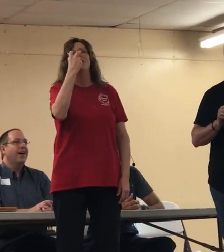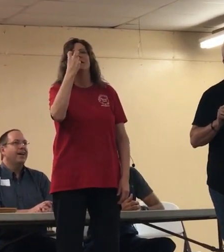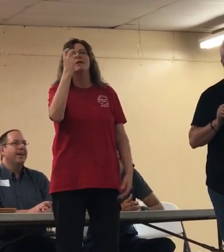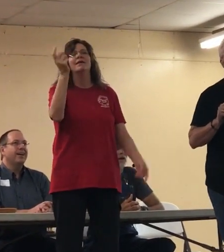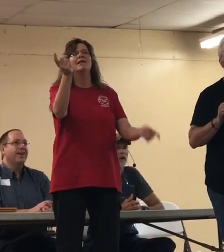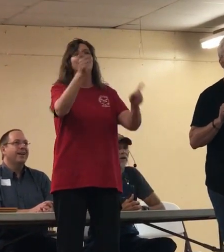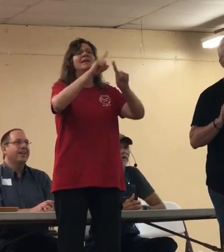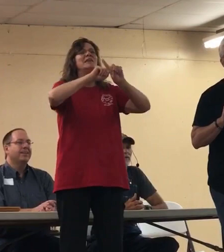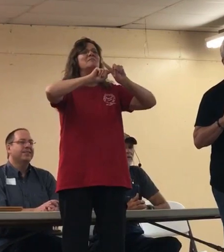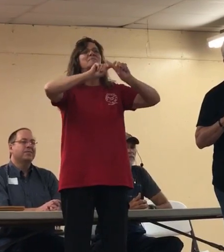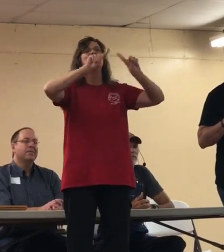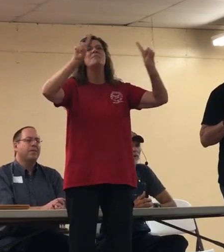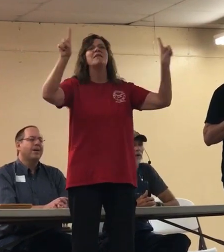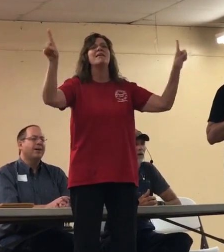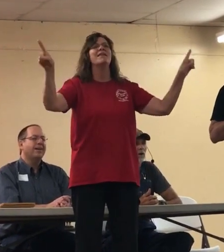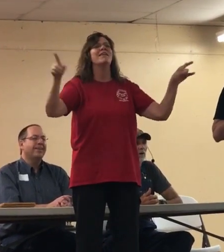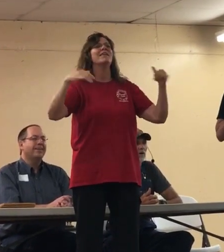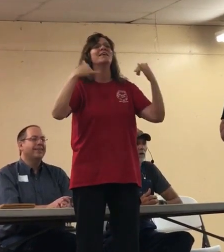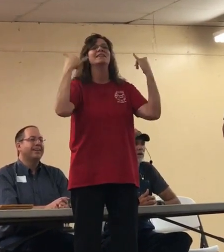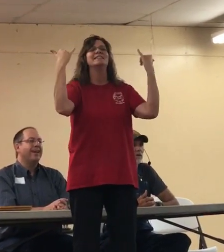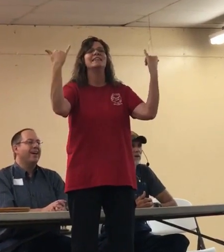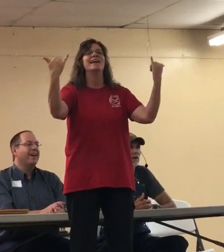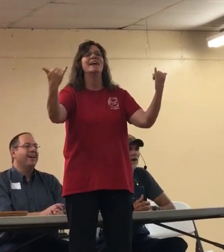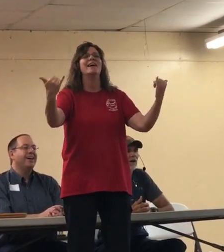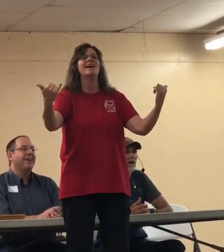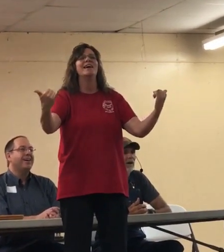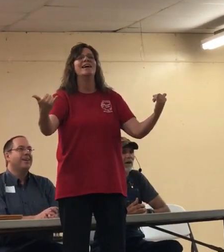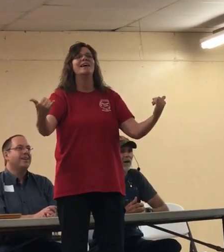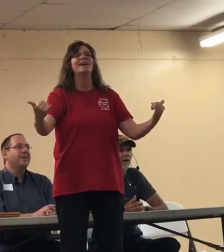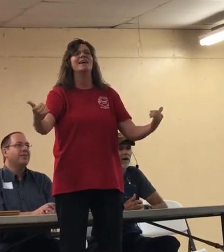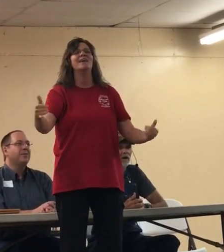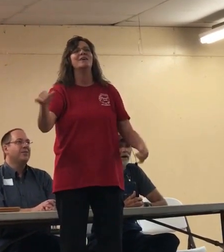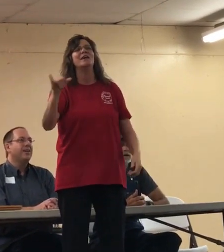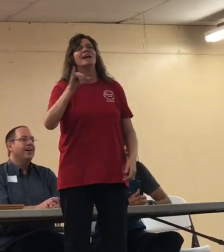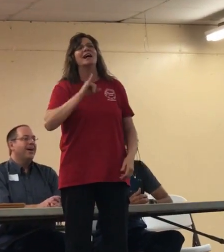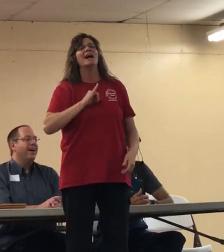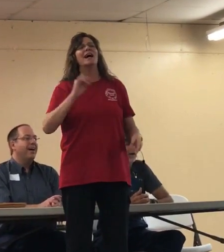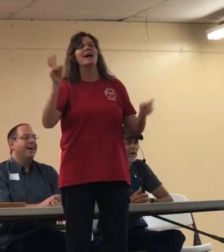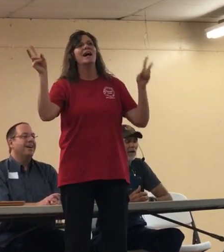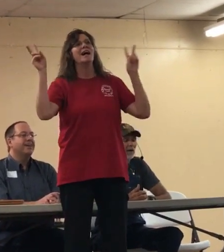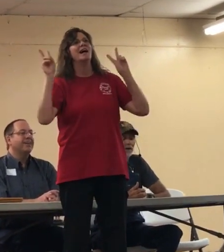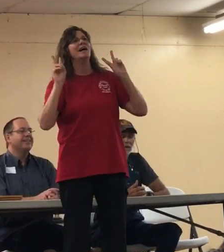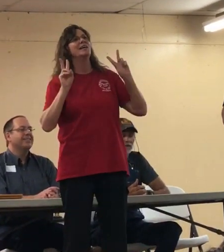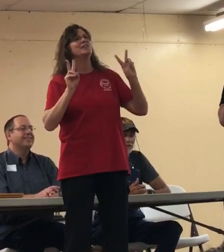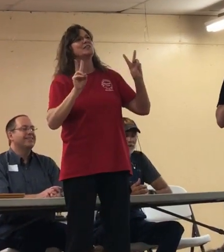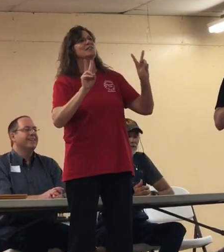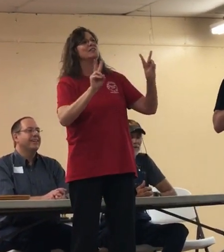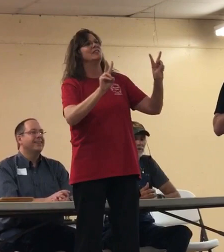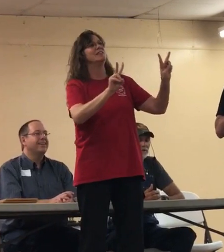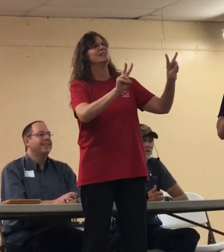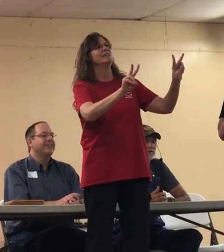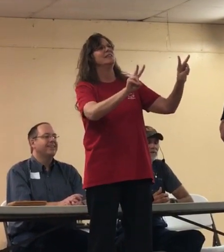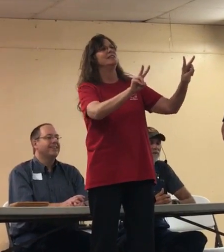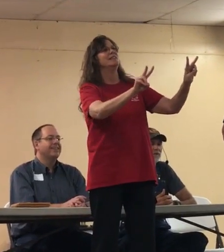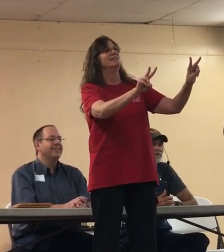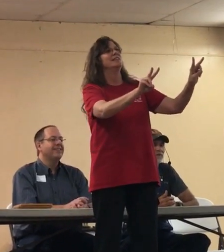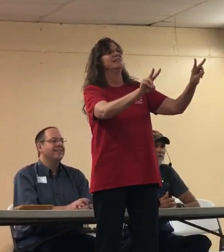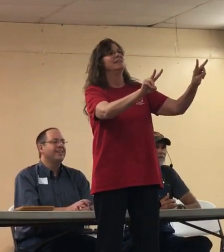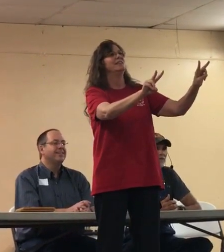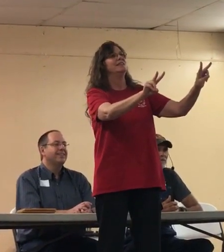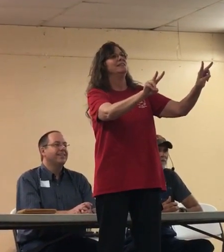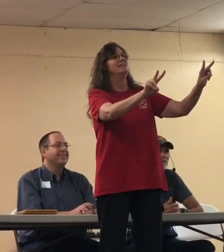blind But now I see